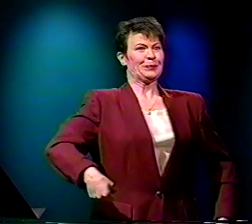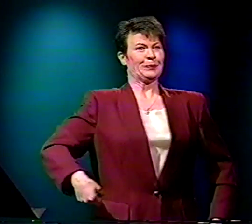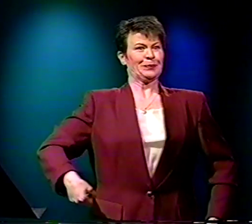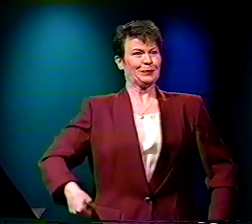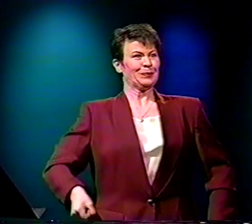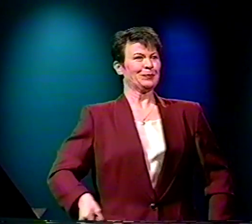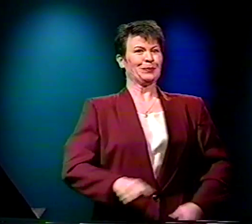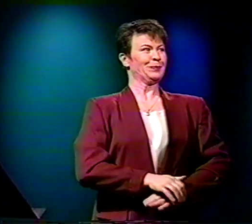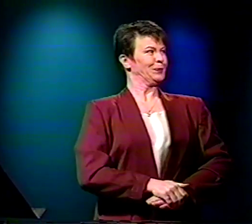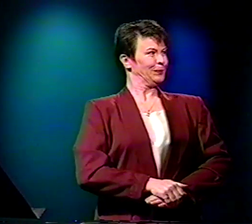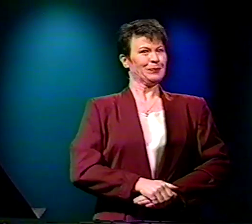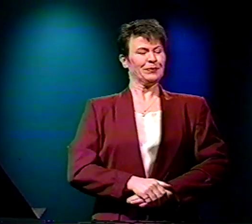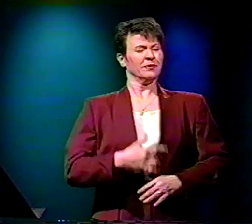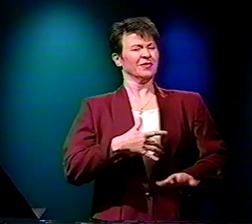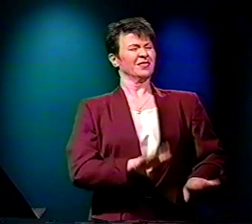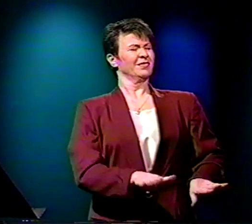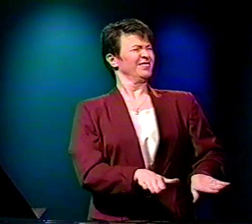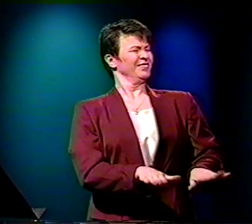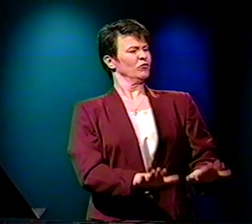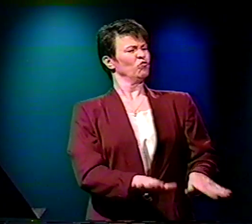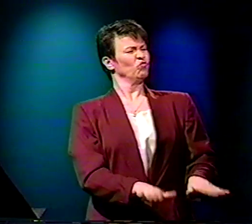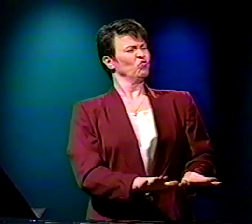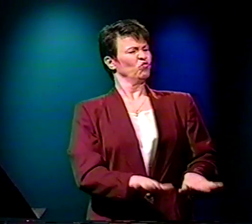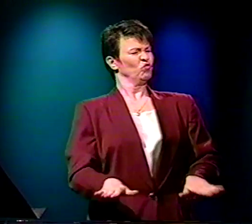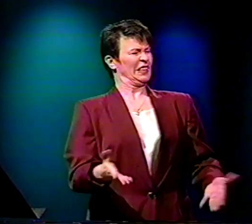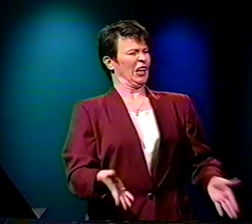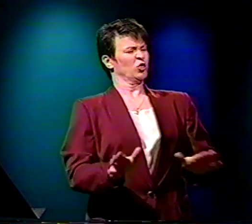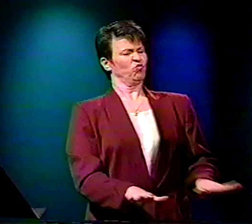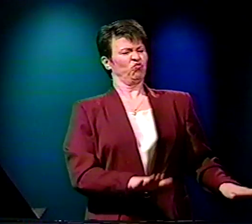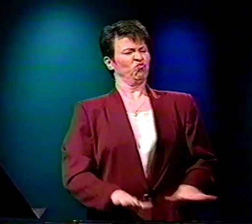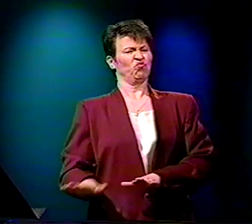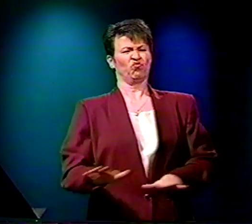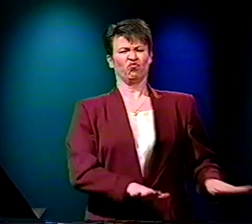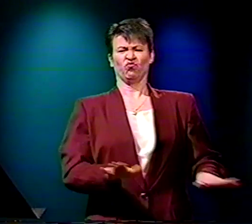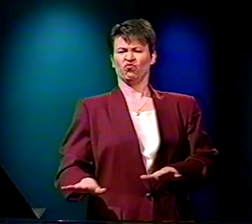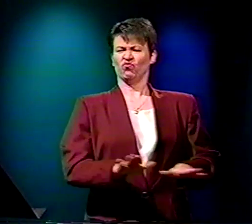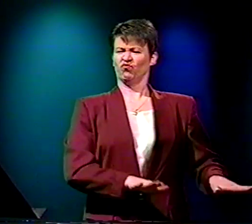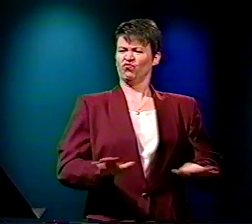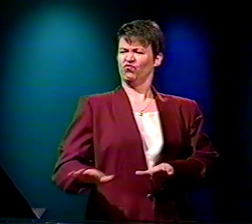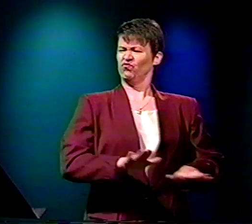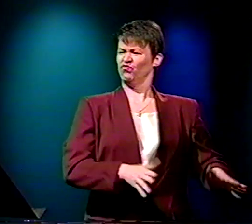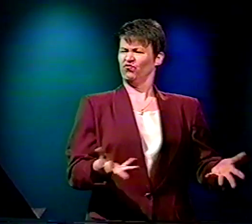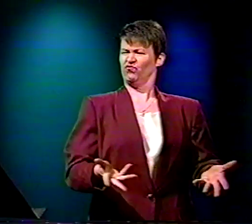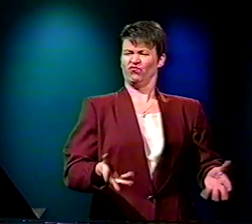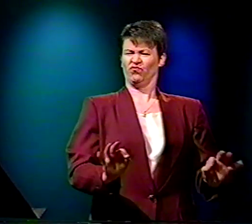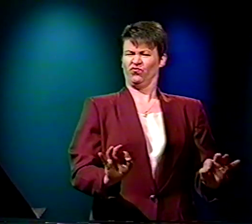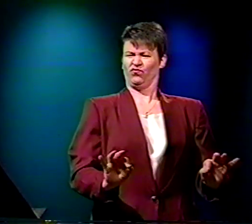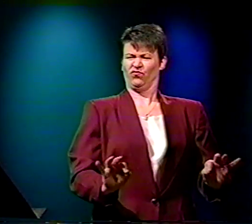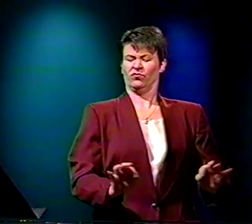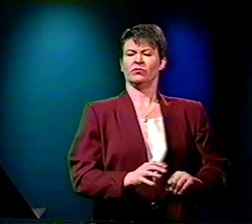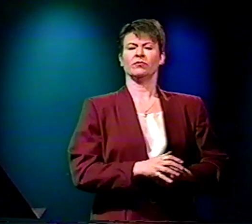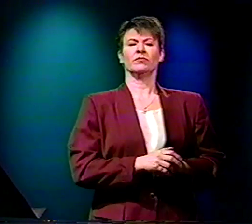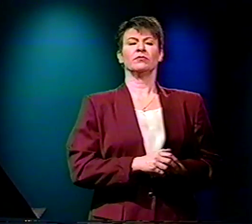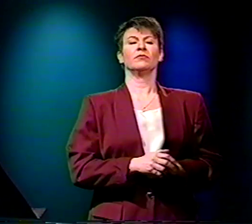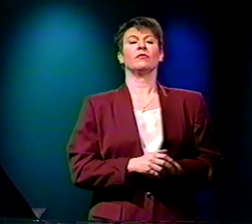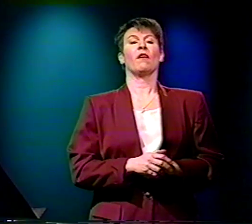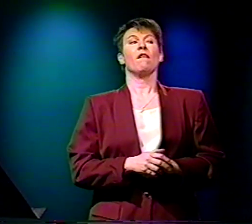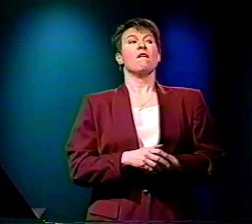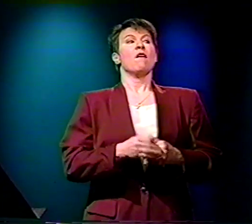suit and her little briefcase, and she's all Miss Professional, and I'm like, hey, this is a pretty low-key place. And this isn't a situation